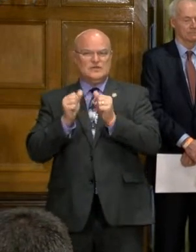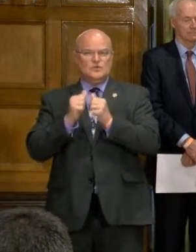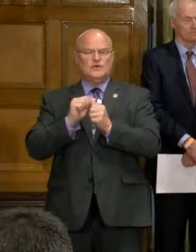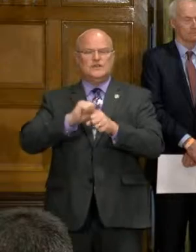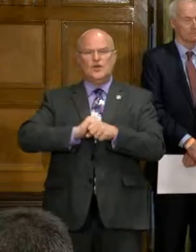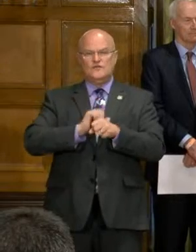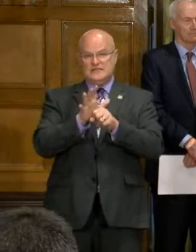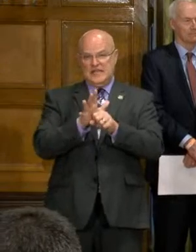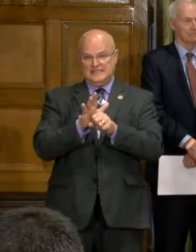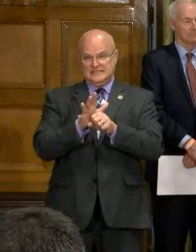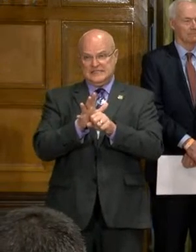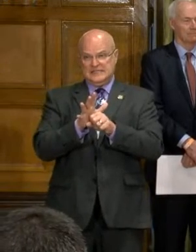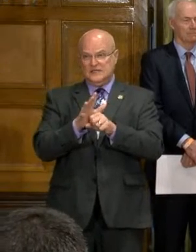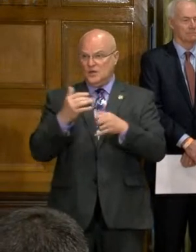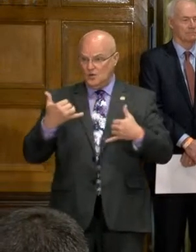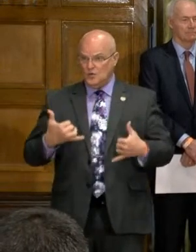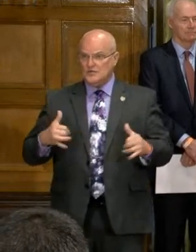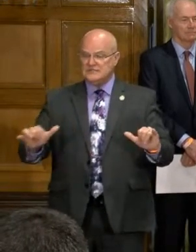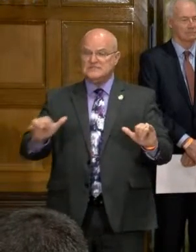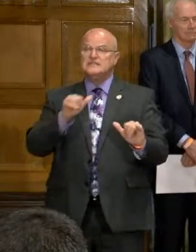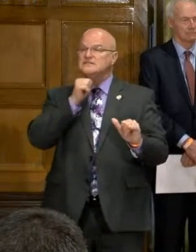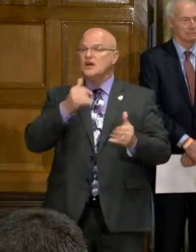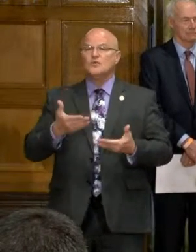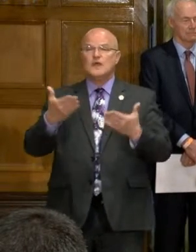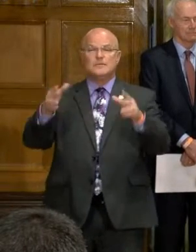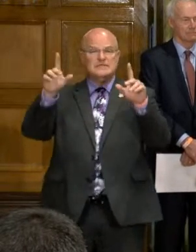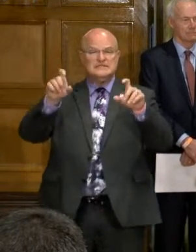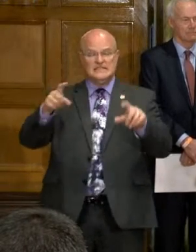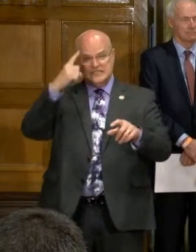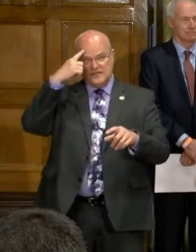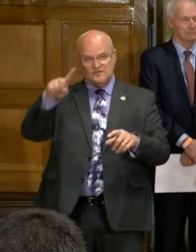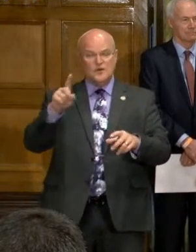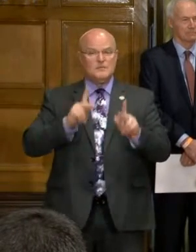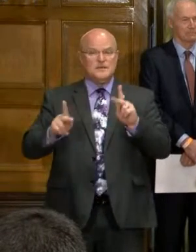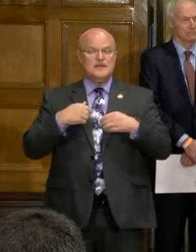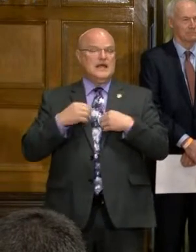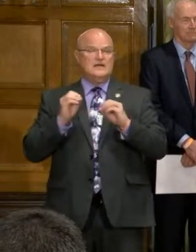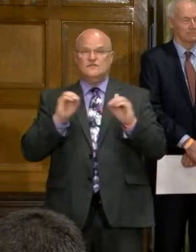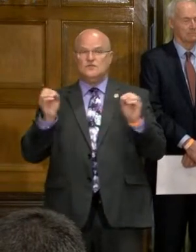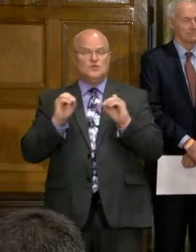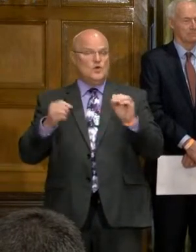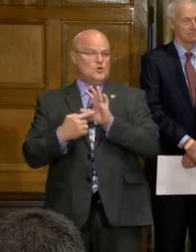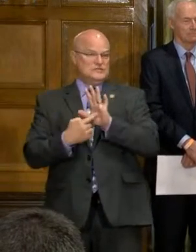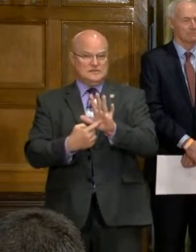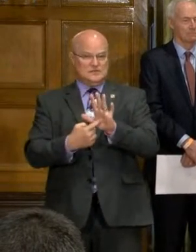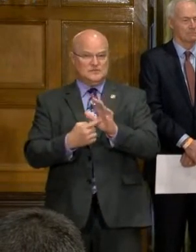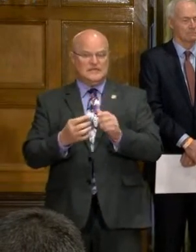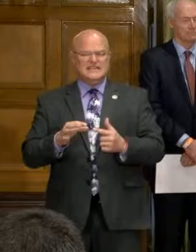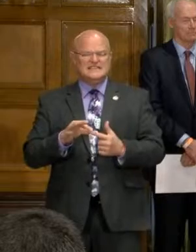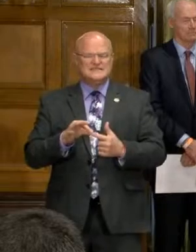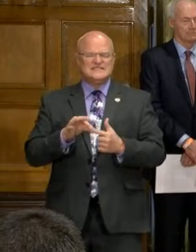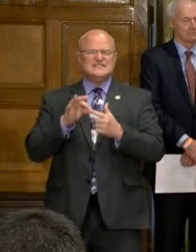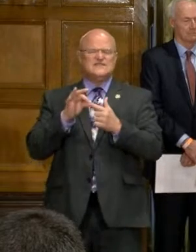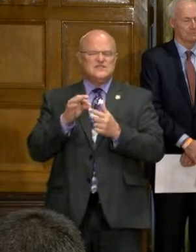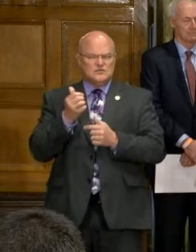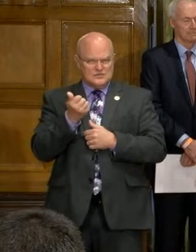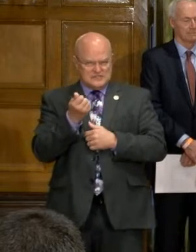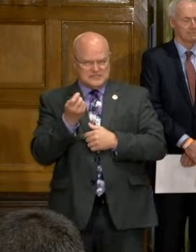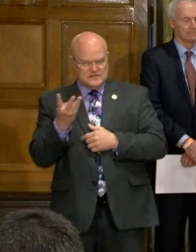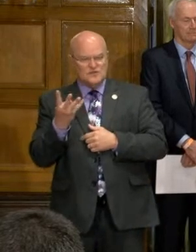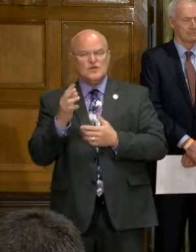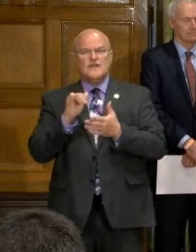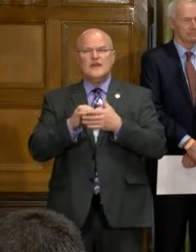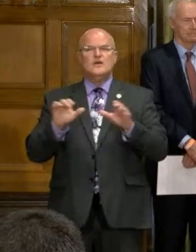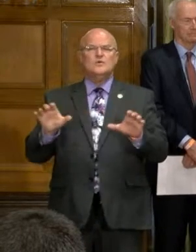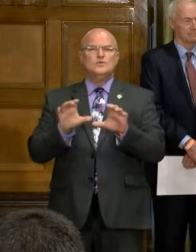with COVID-19. We are still not recommending testing for asymptomatic individuals, except these very select situations